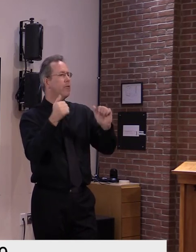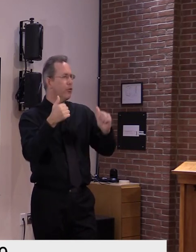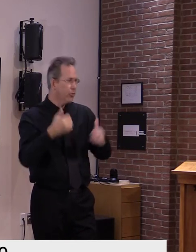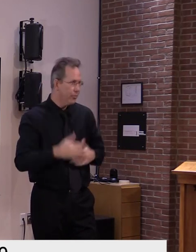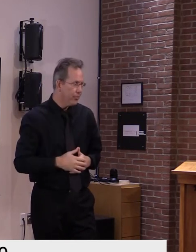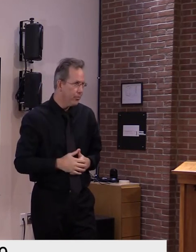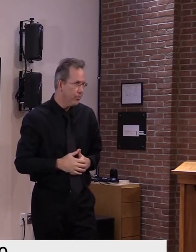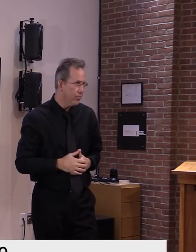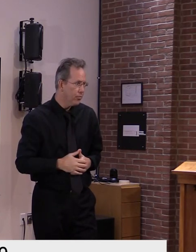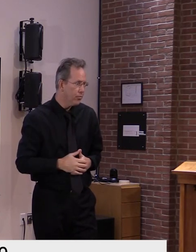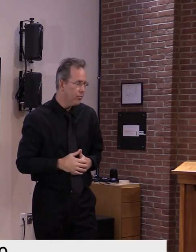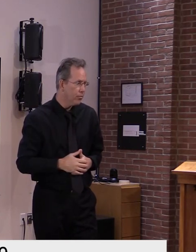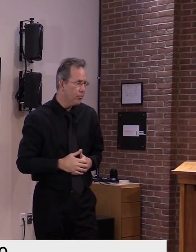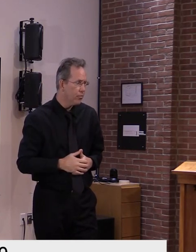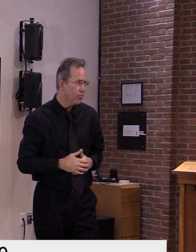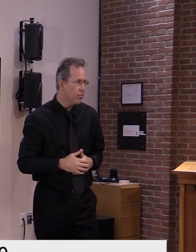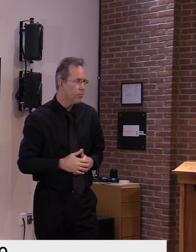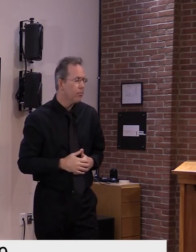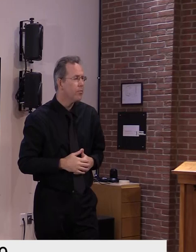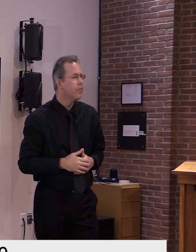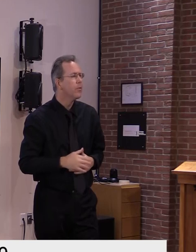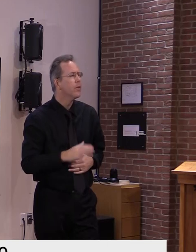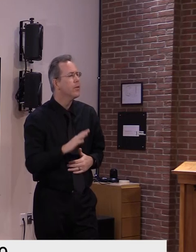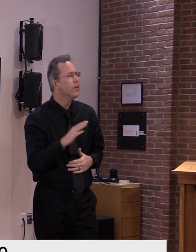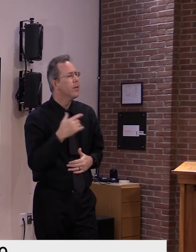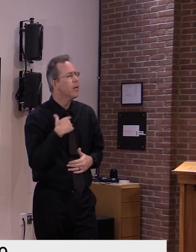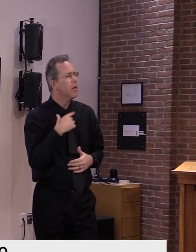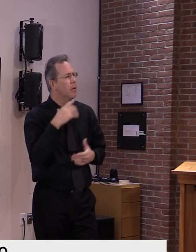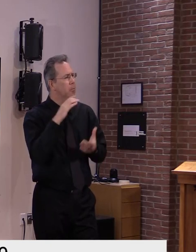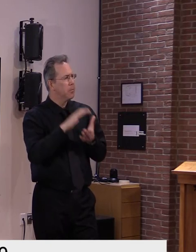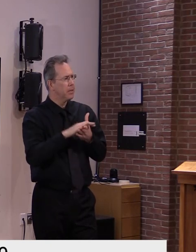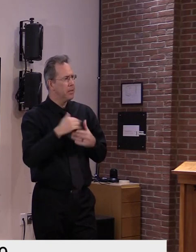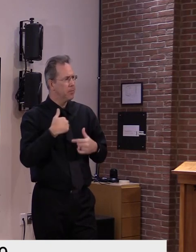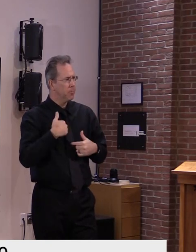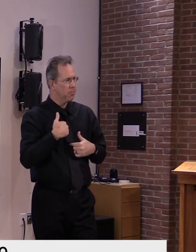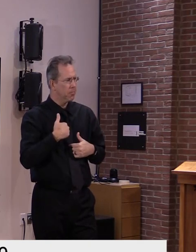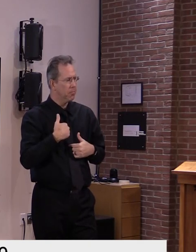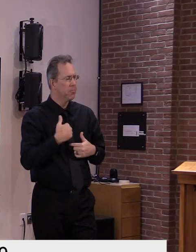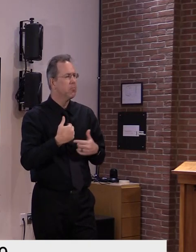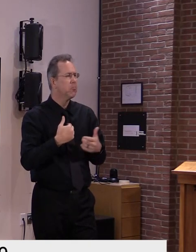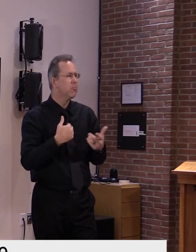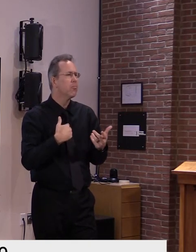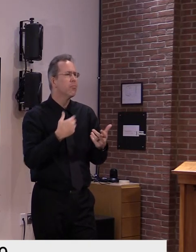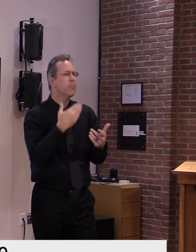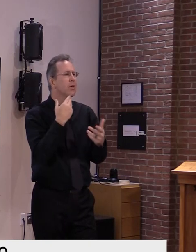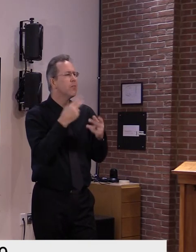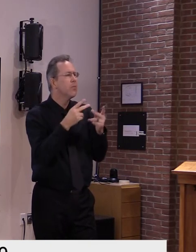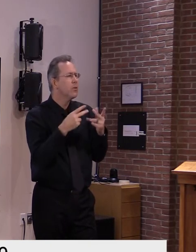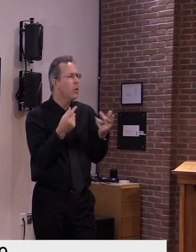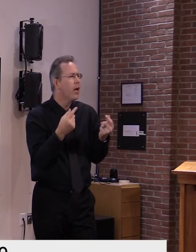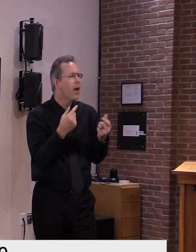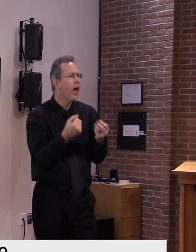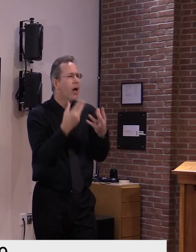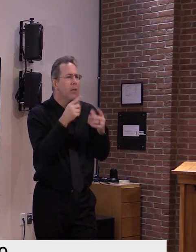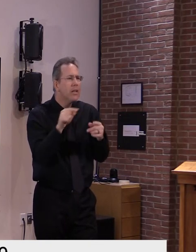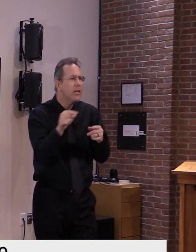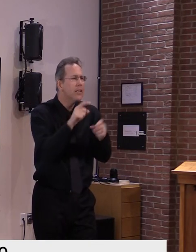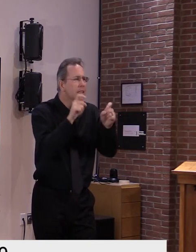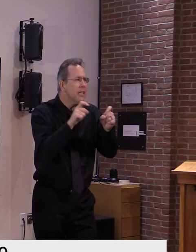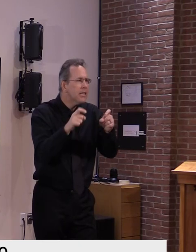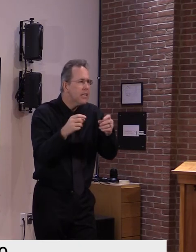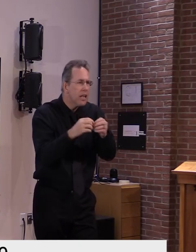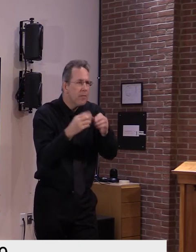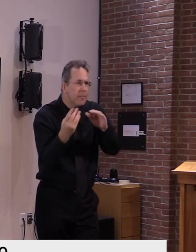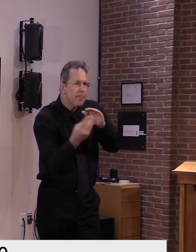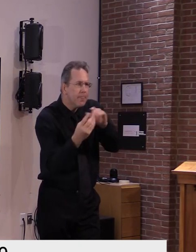the best state with regard to the numbers of cases and percent positivity. We're certainly in that top group if we're not the